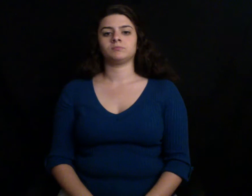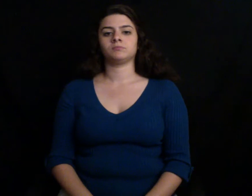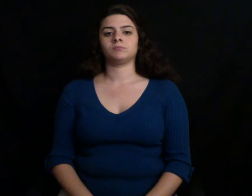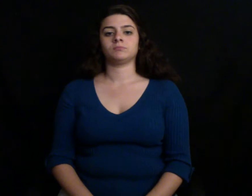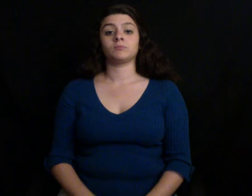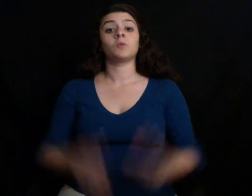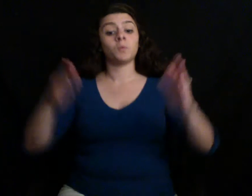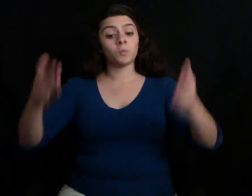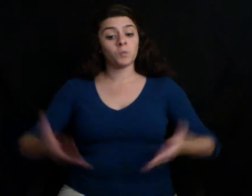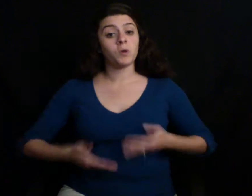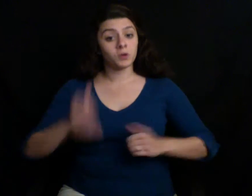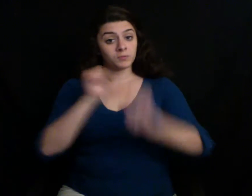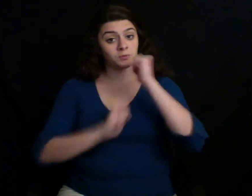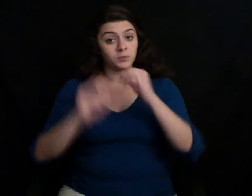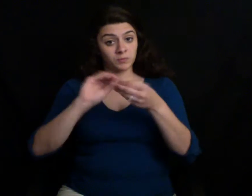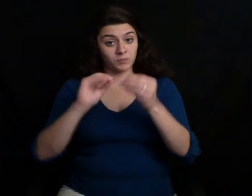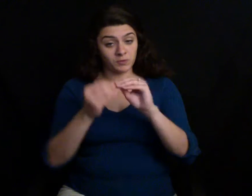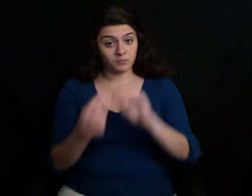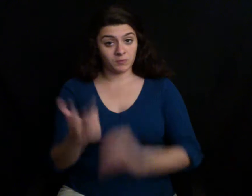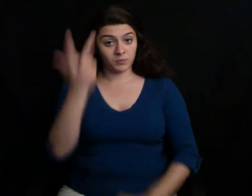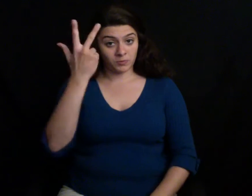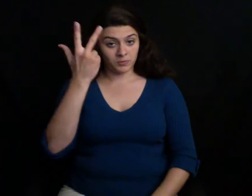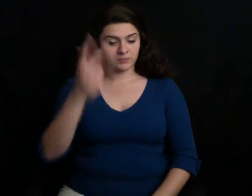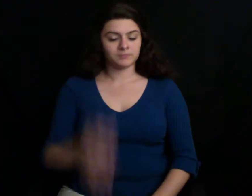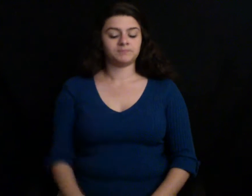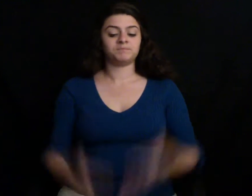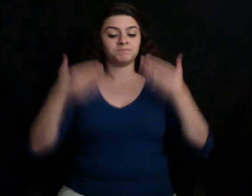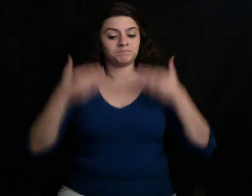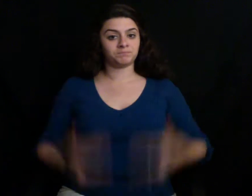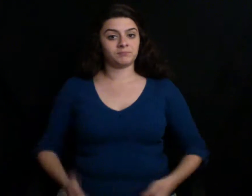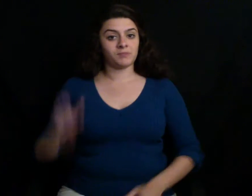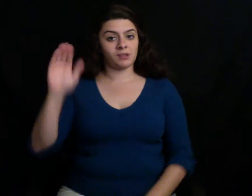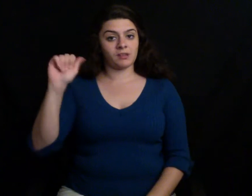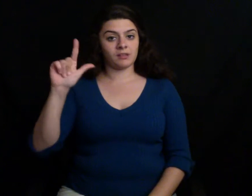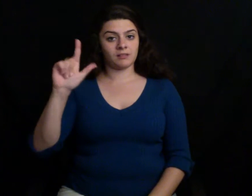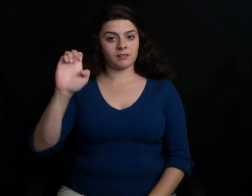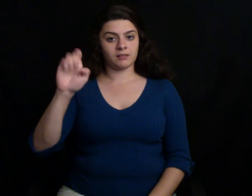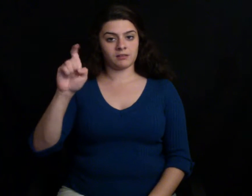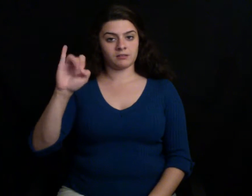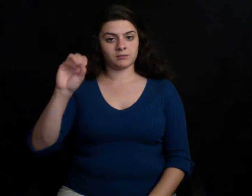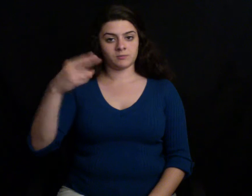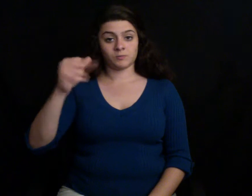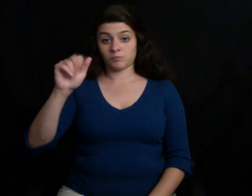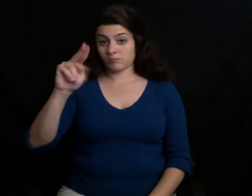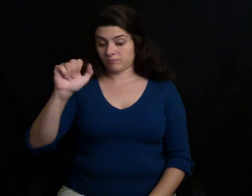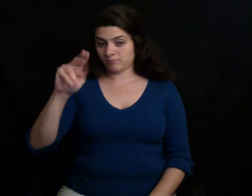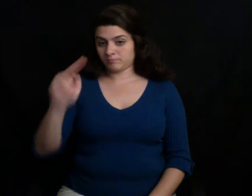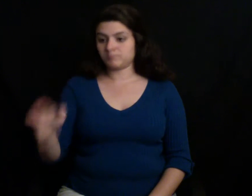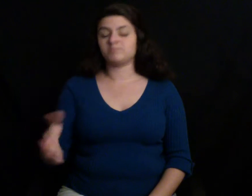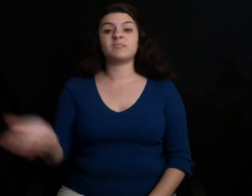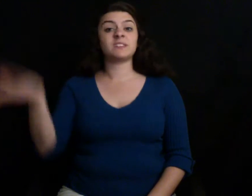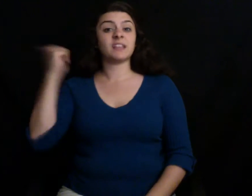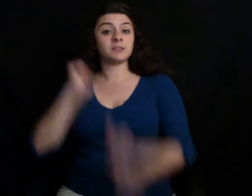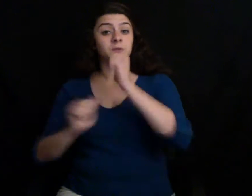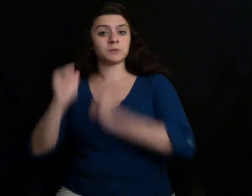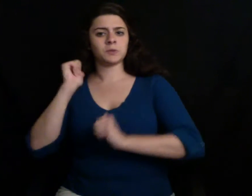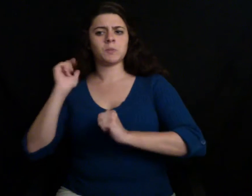Welcome to episode 3 of Upvoted by Reddit. I'm your host, Alexis Ohanian, and in our first 3 episodes, we discuss the stories of Dante